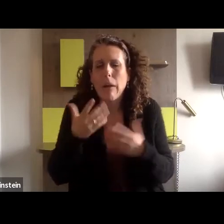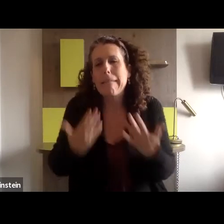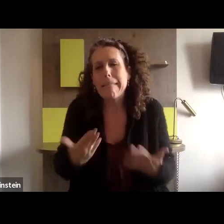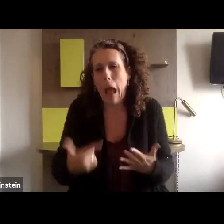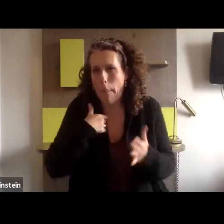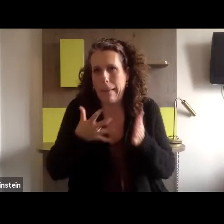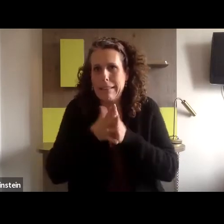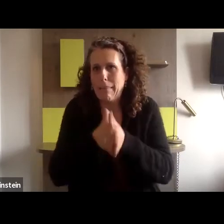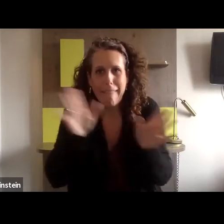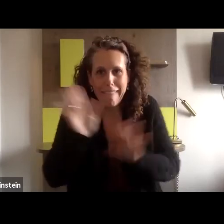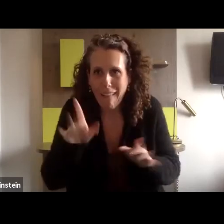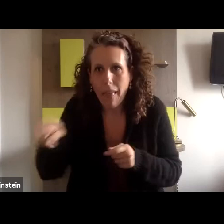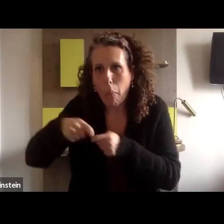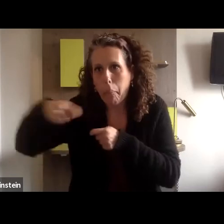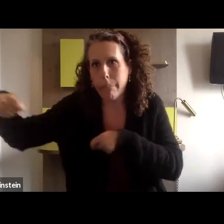will take too much time.